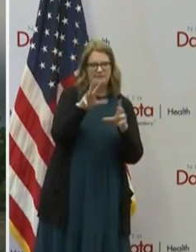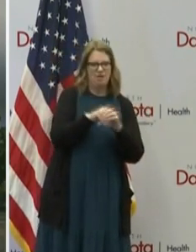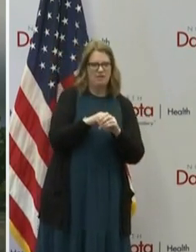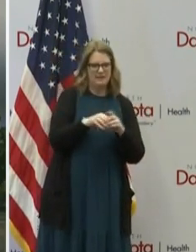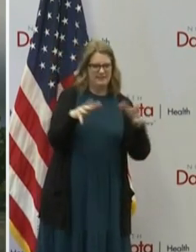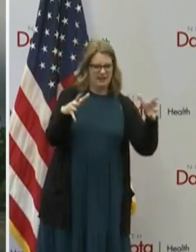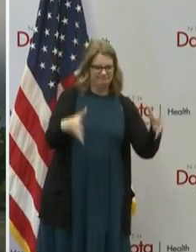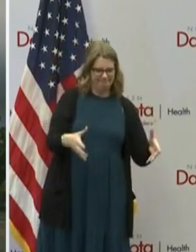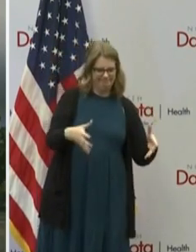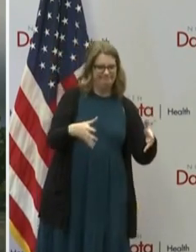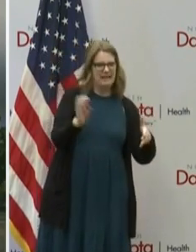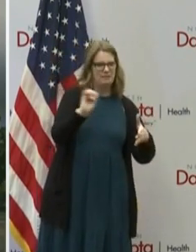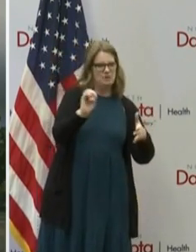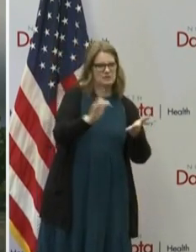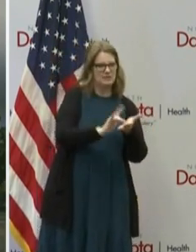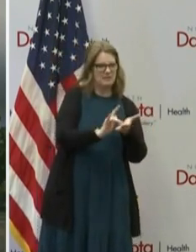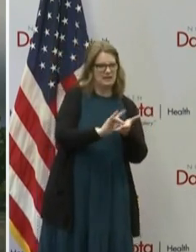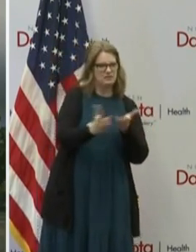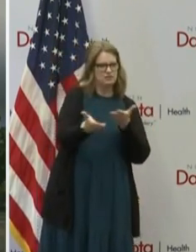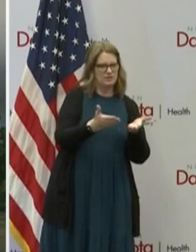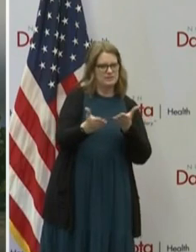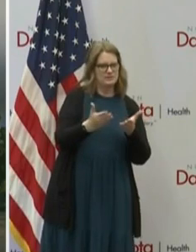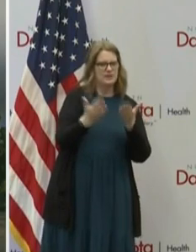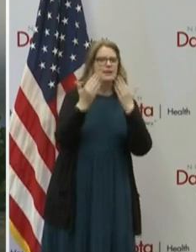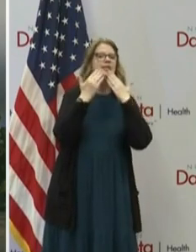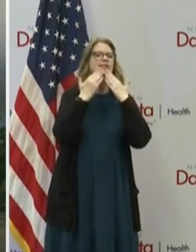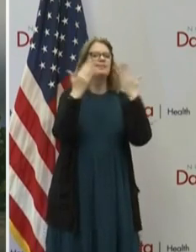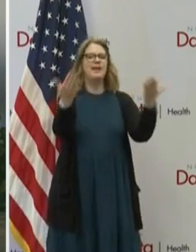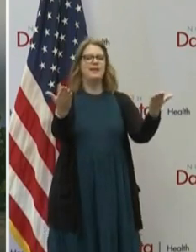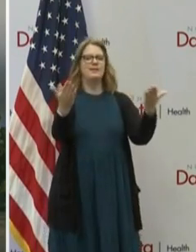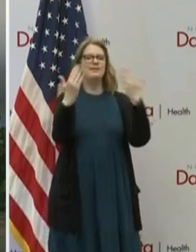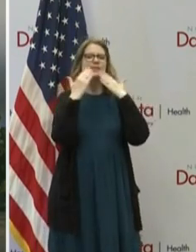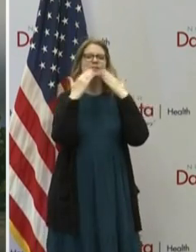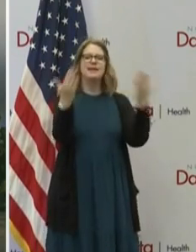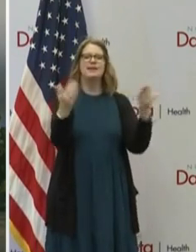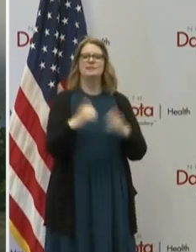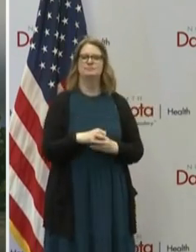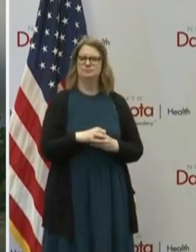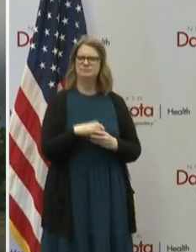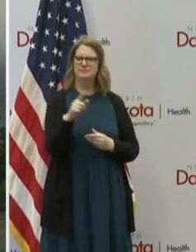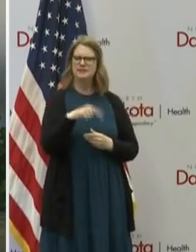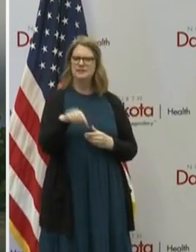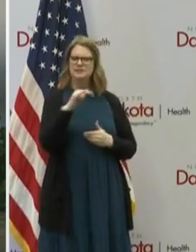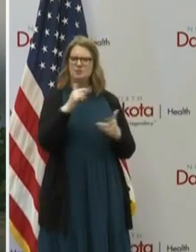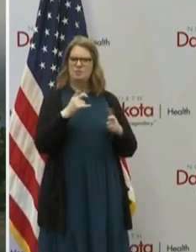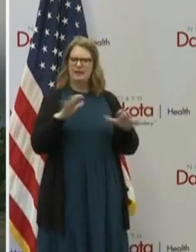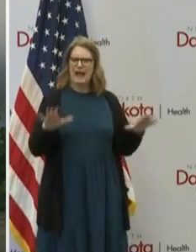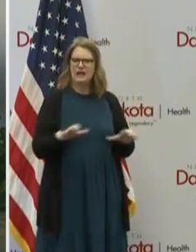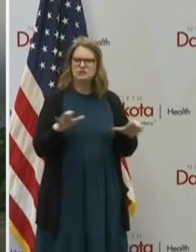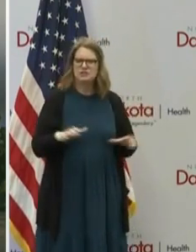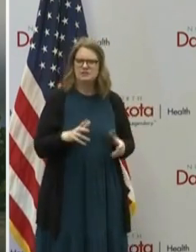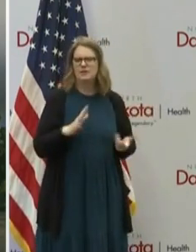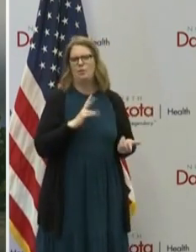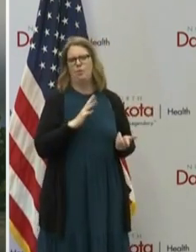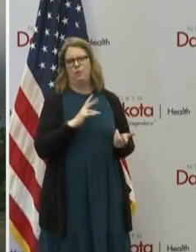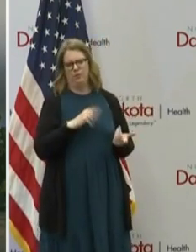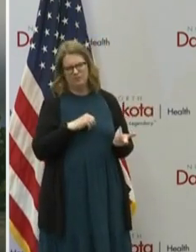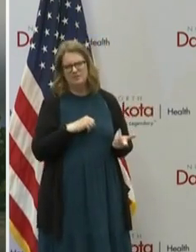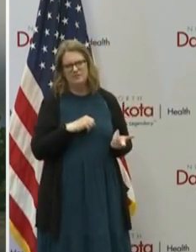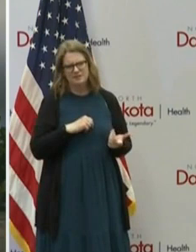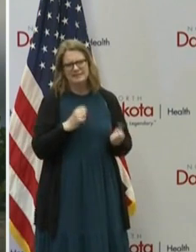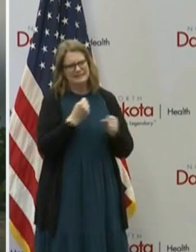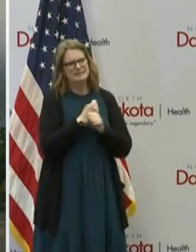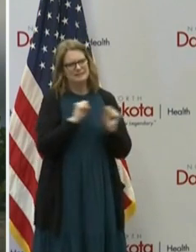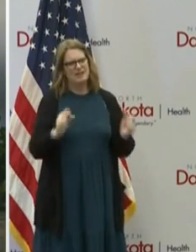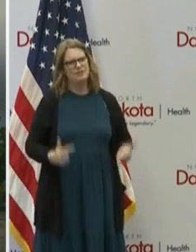line of emergency medical services, we thank you. Your quick action, the quality of care has certainly saved lives.